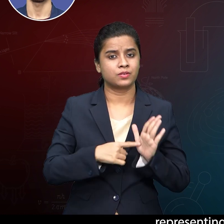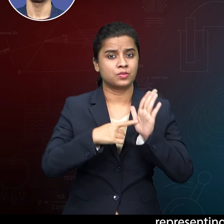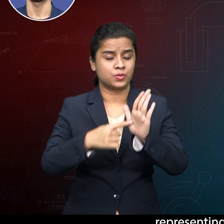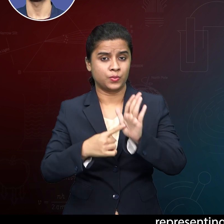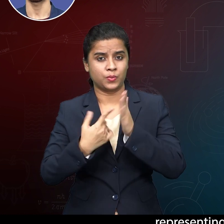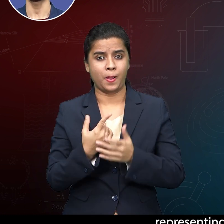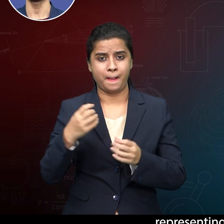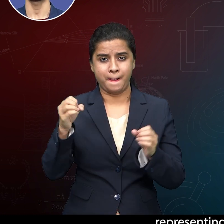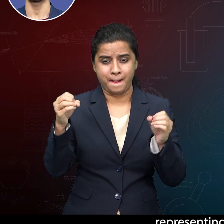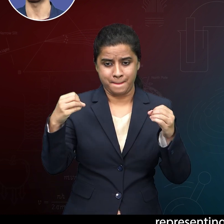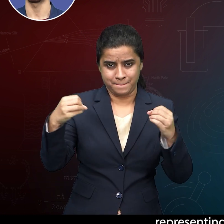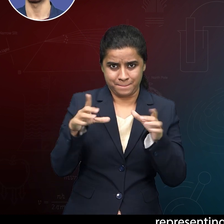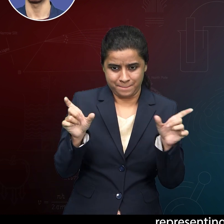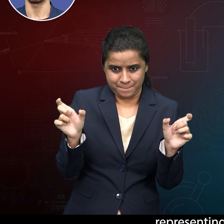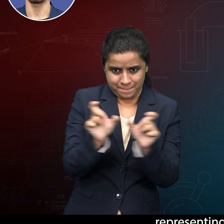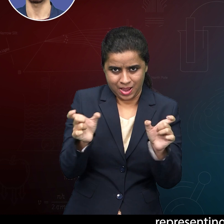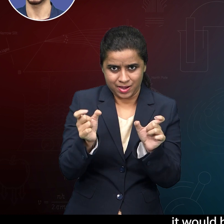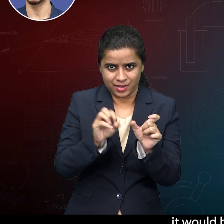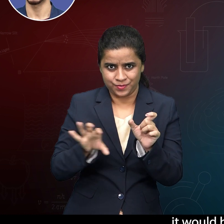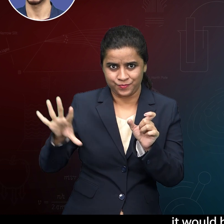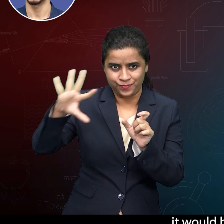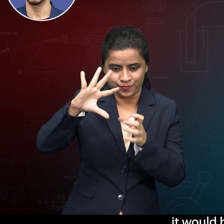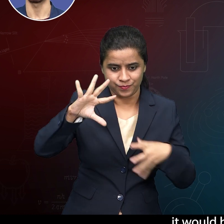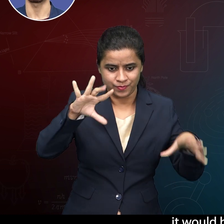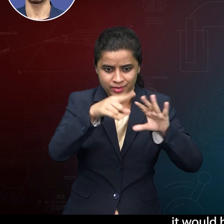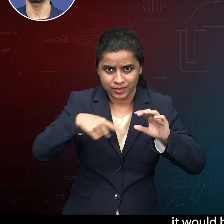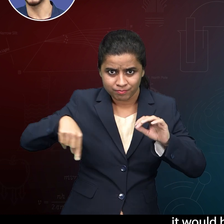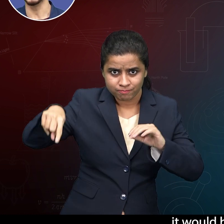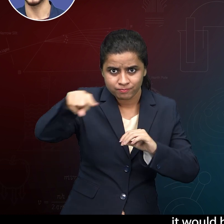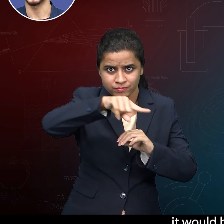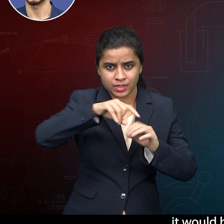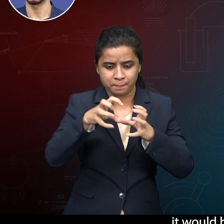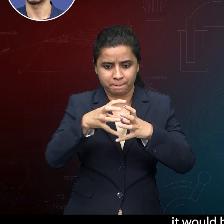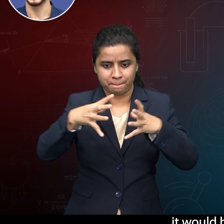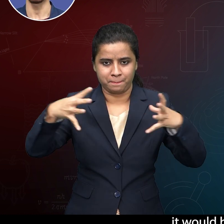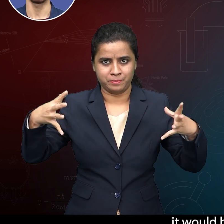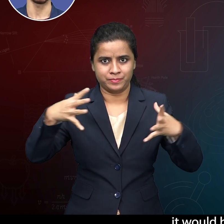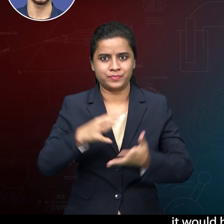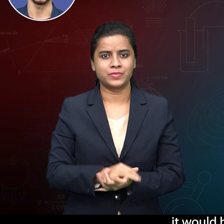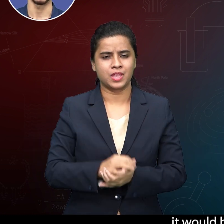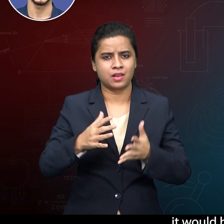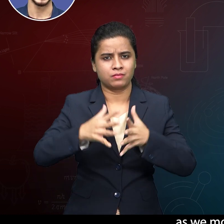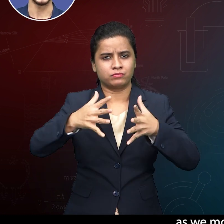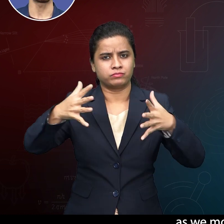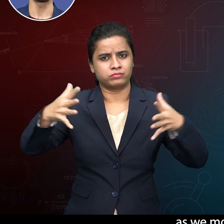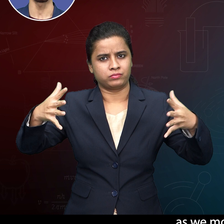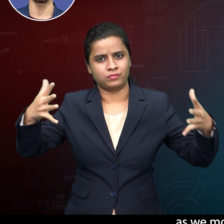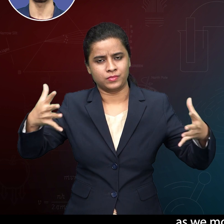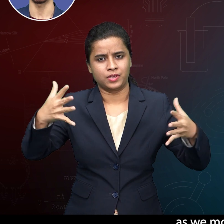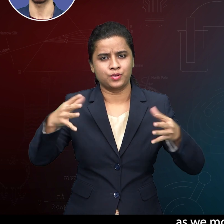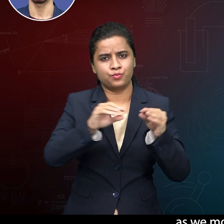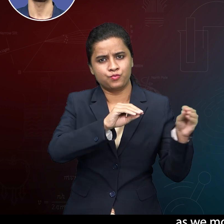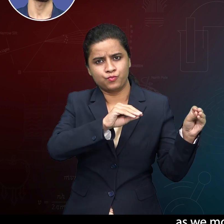representing the magnetic field around it would become larger and larger as we